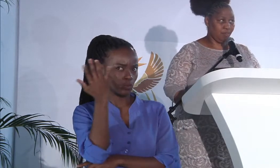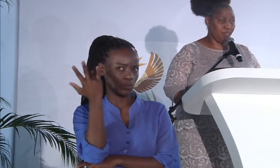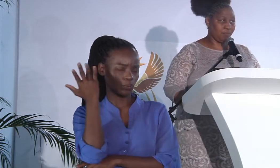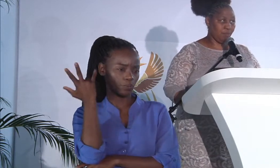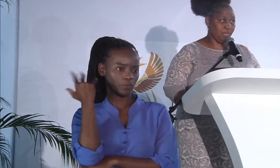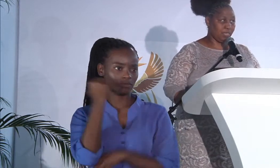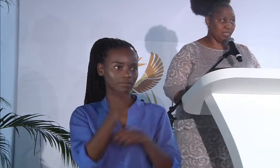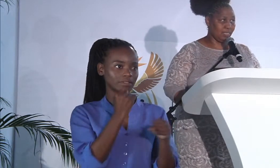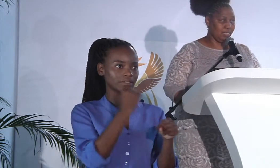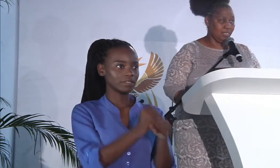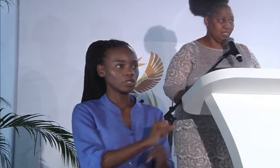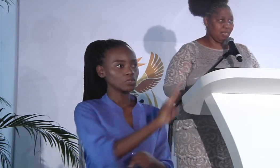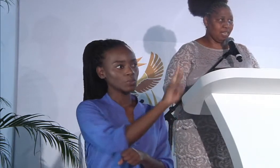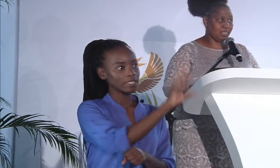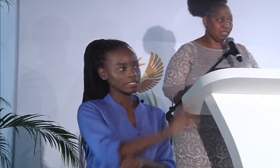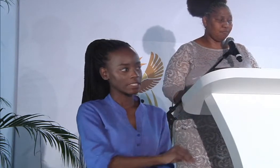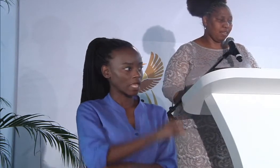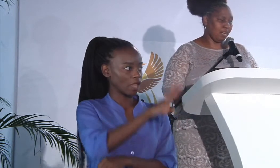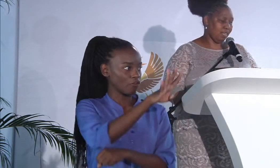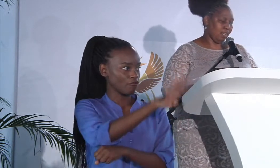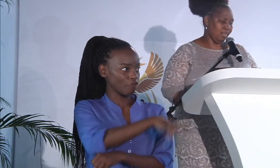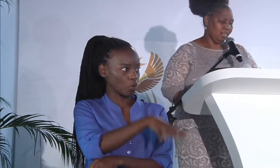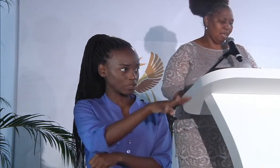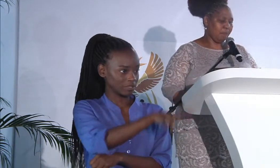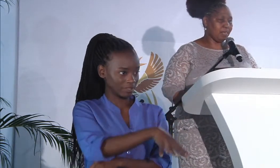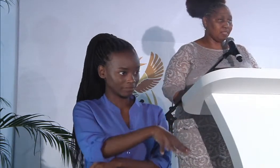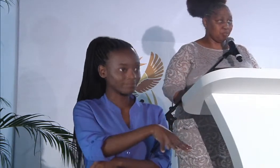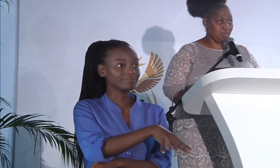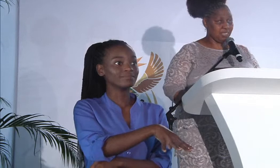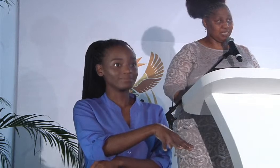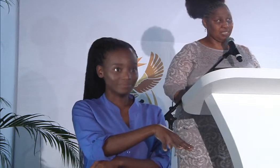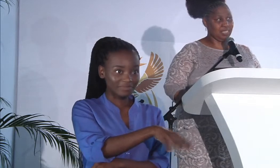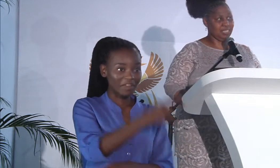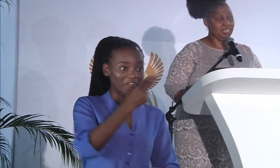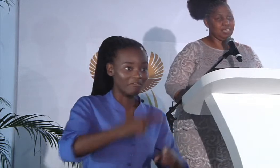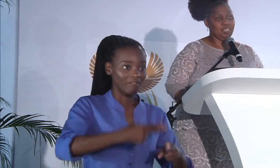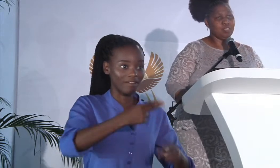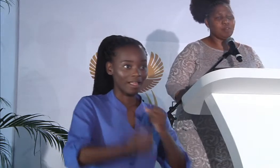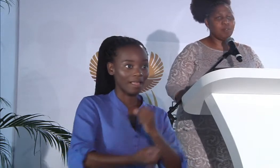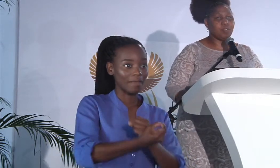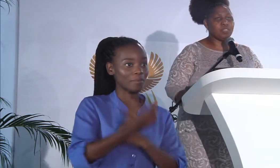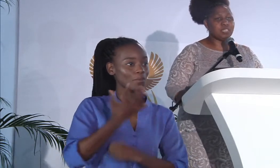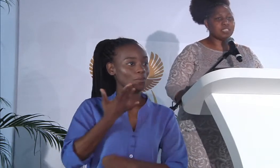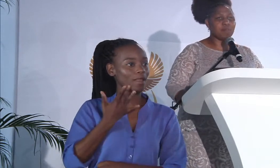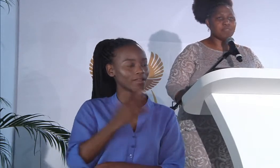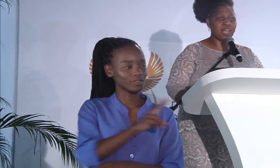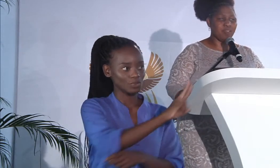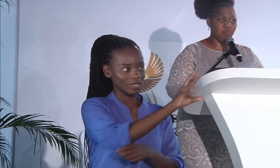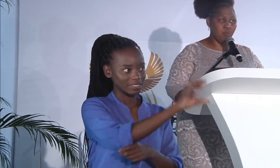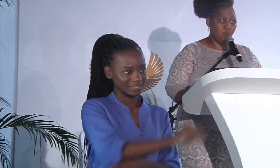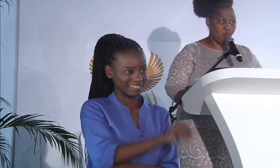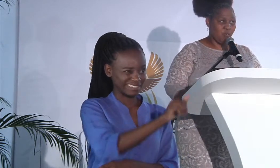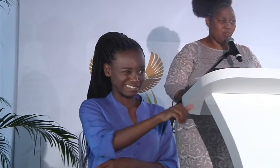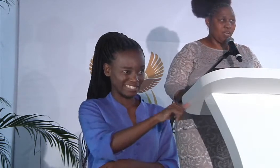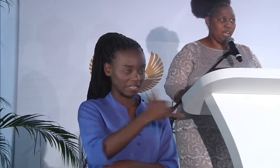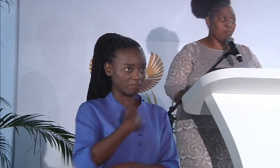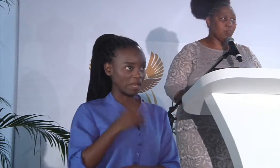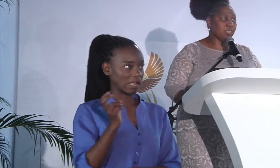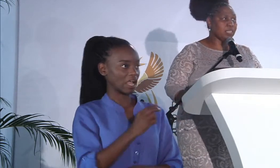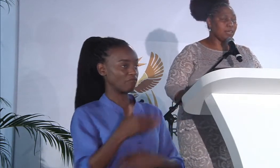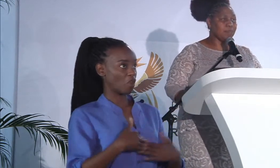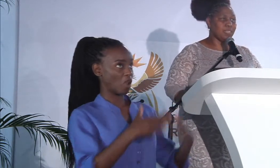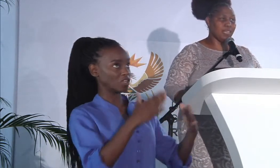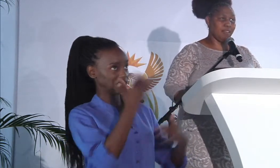your information, as it finally happened in 2016. So I'm not launching something I don't know. I'm